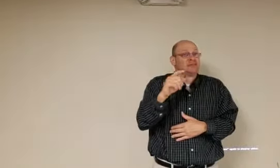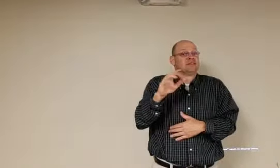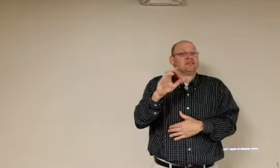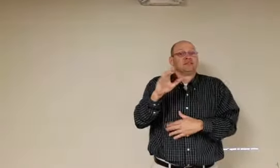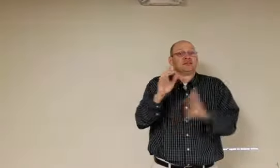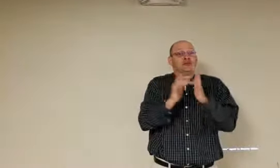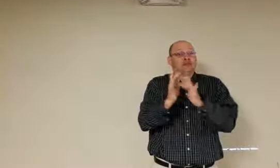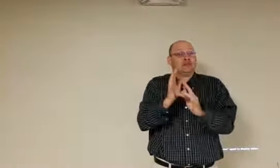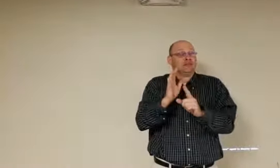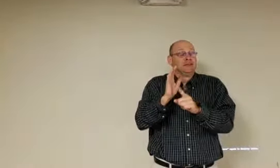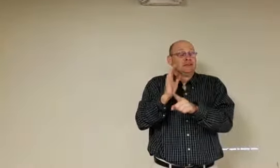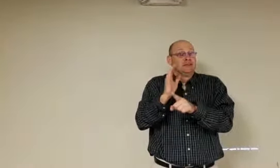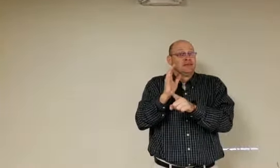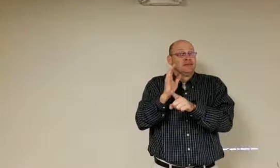Because